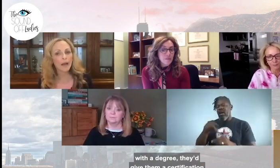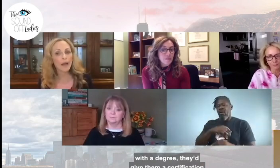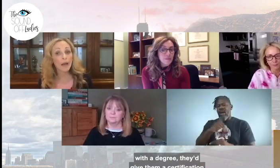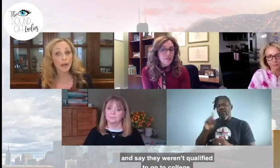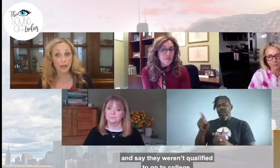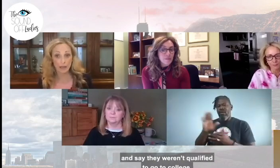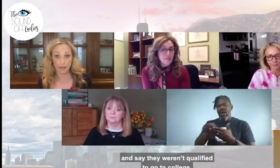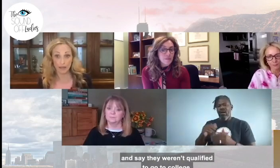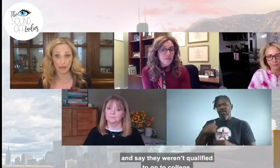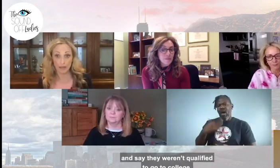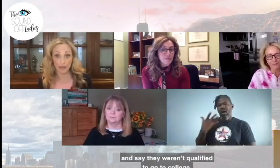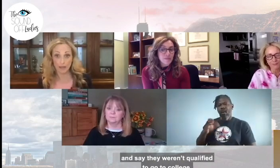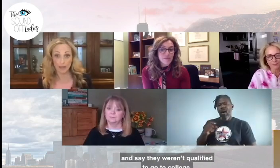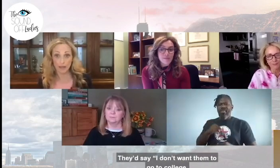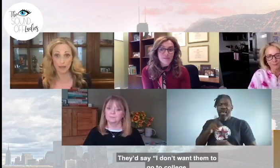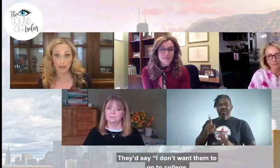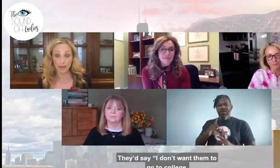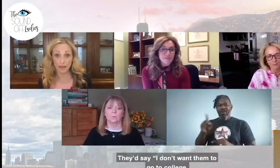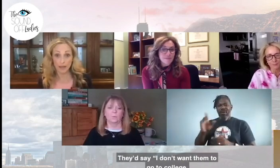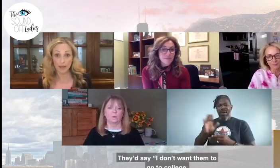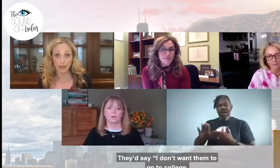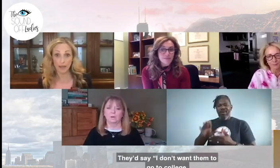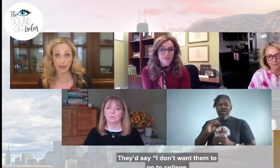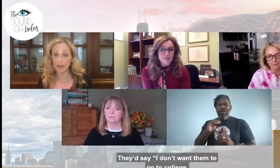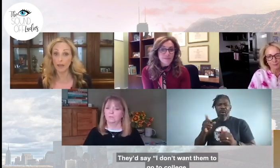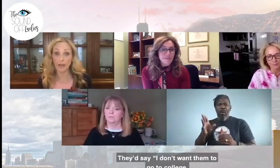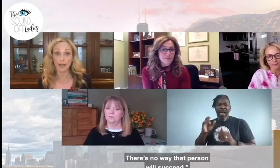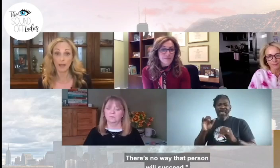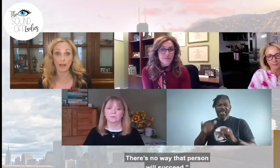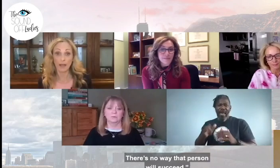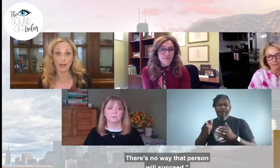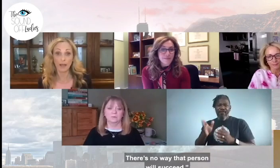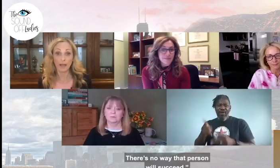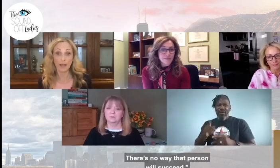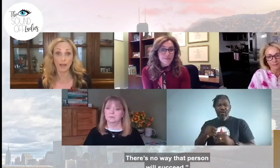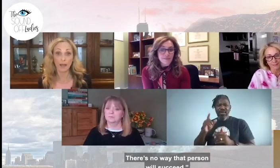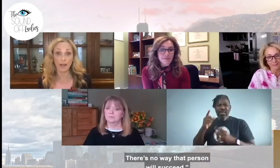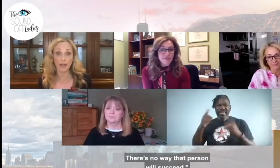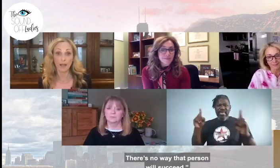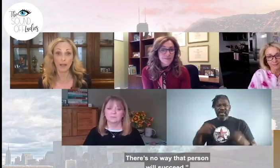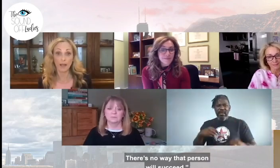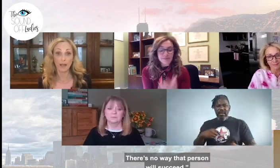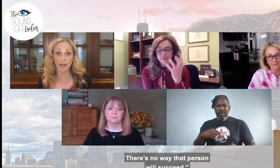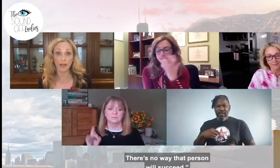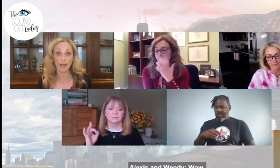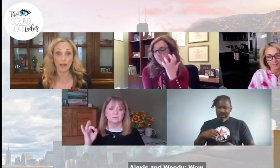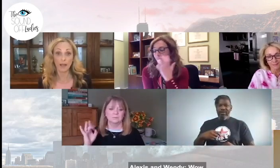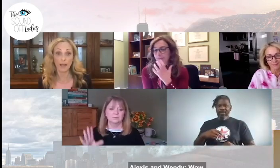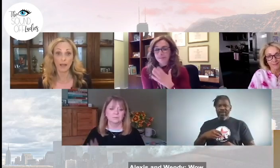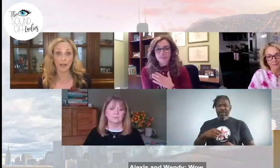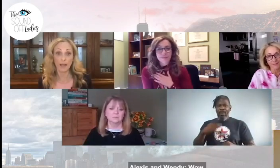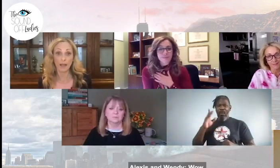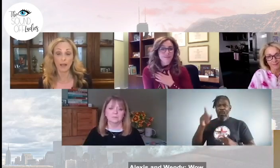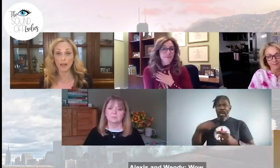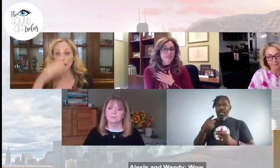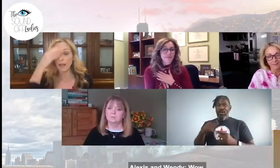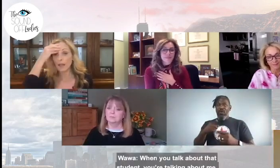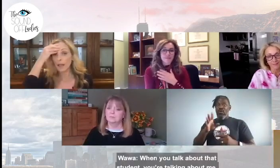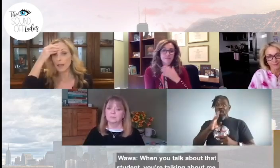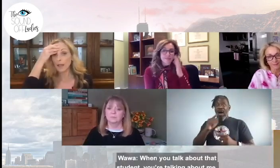And they would give them instead of giving them a degree, they would give me a certificate. And with a certificate, you can never succeed like that.